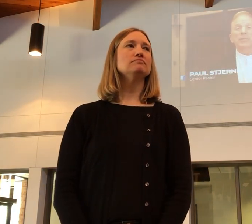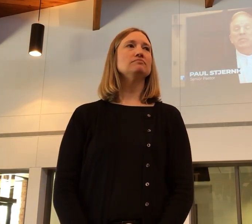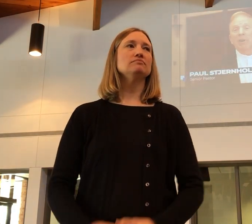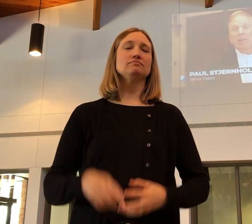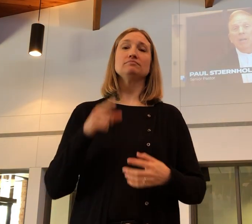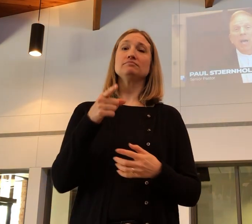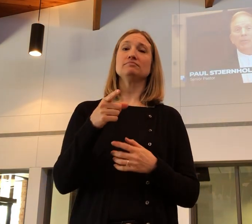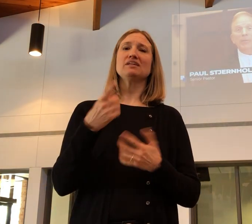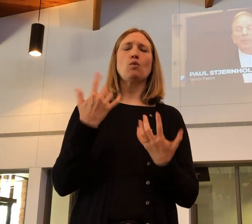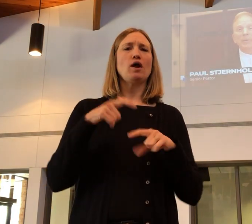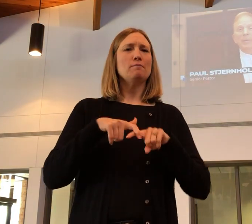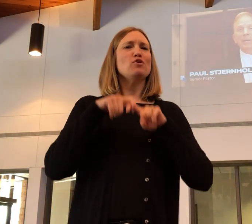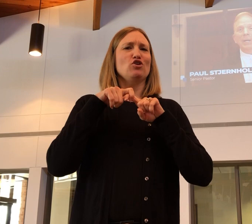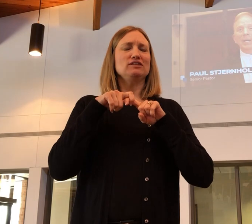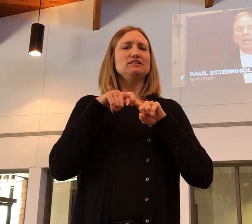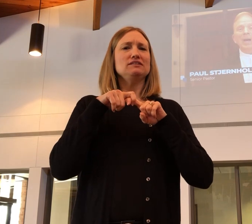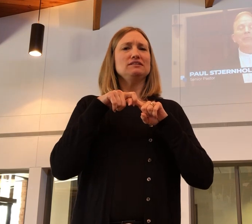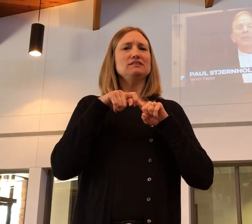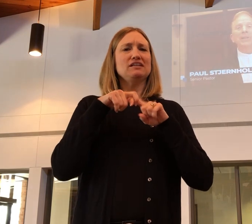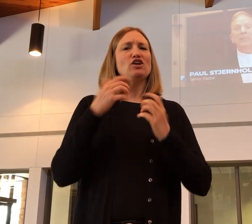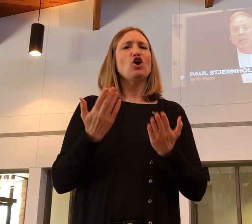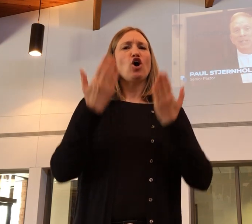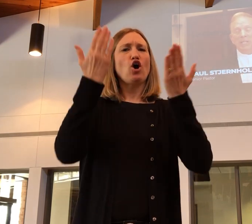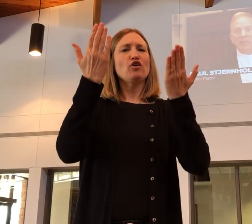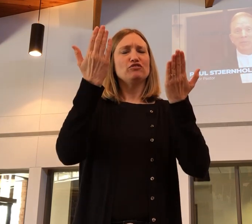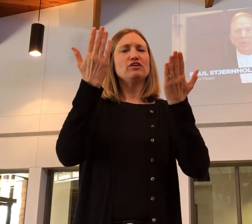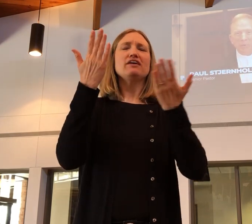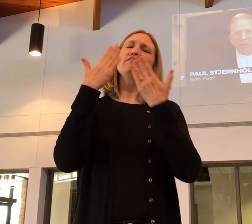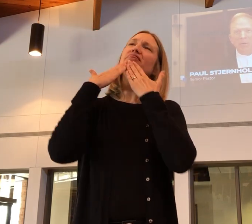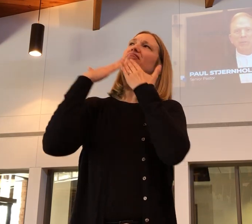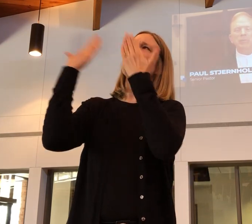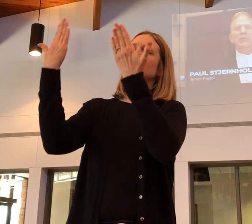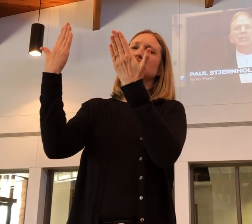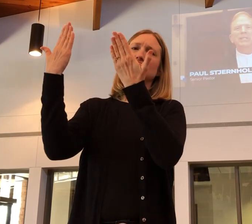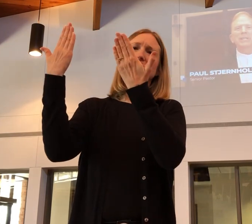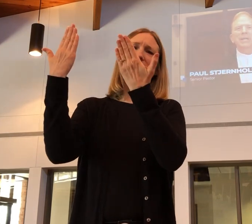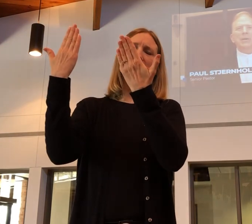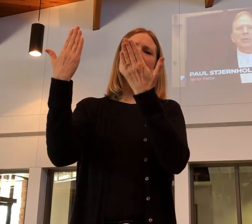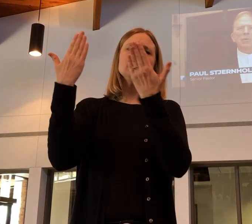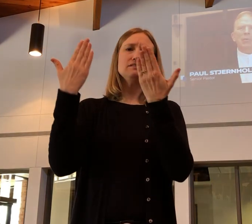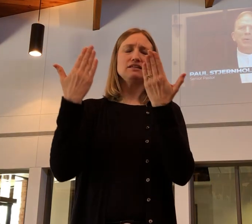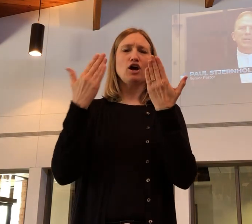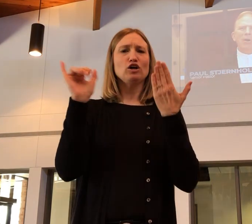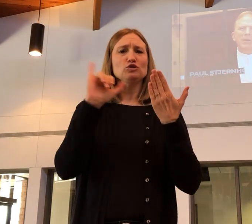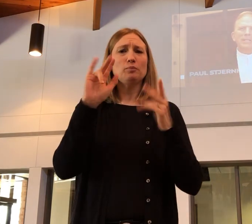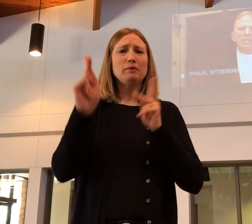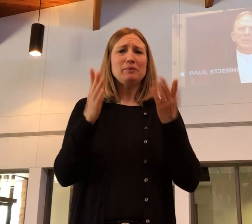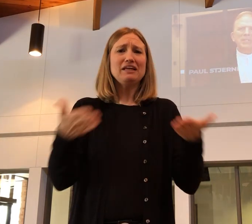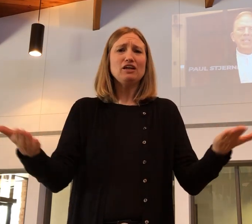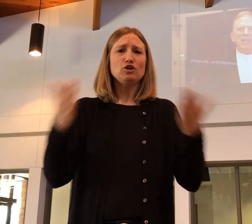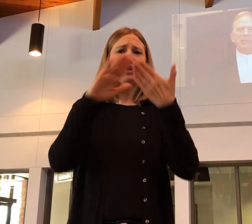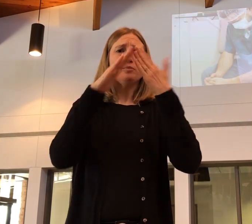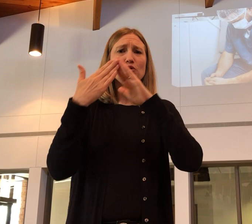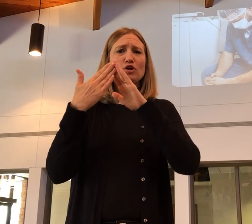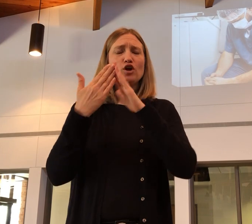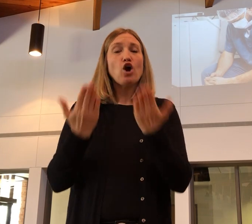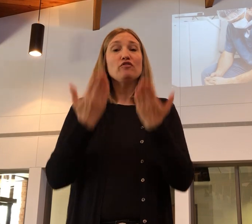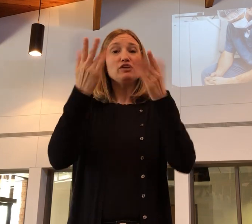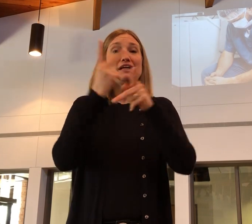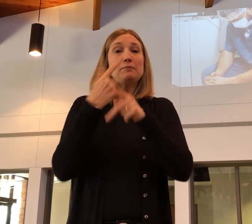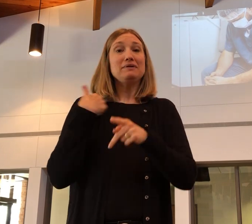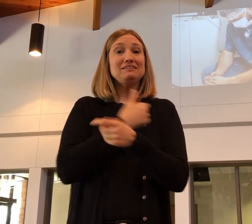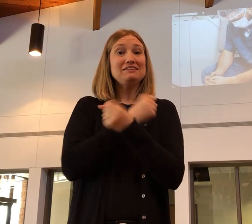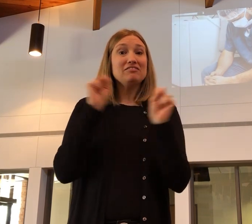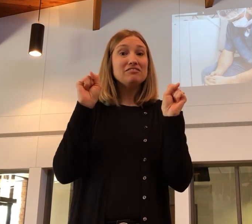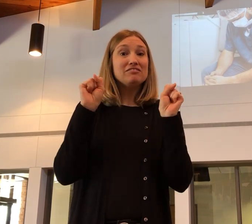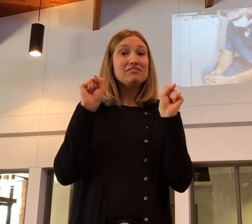Worship and first of all offer up an offering of thanksgiving for those in our community who are working hard to keep us safe, for our health